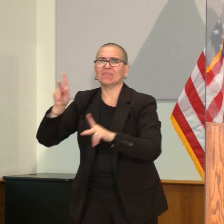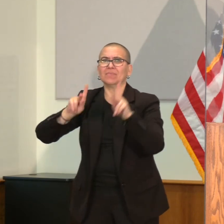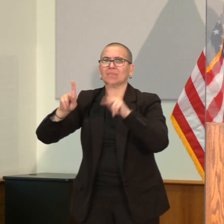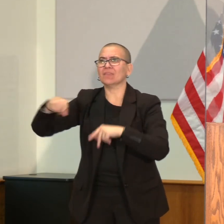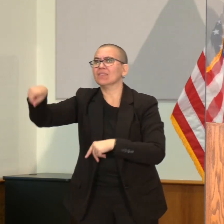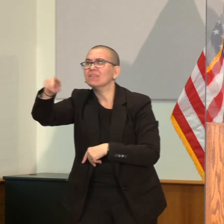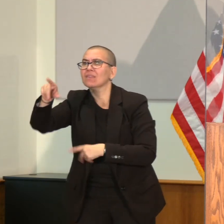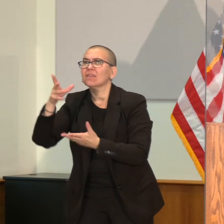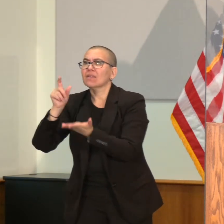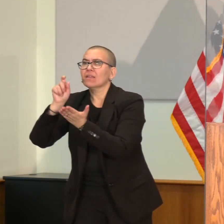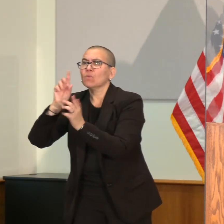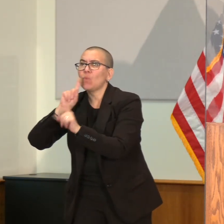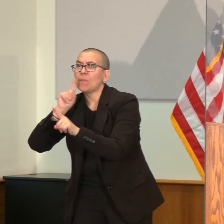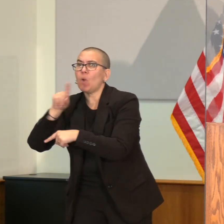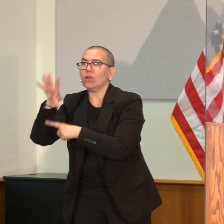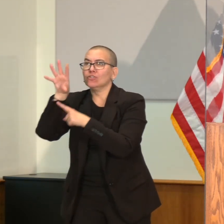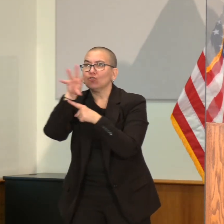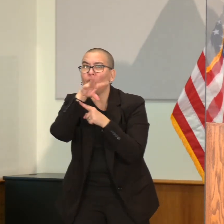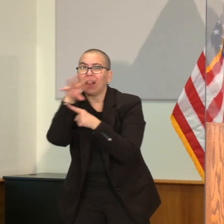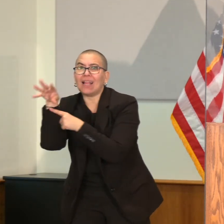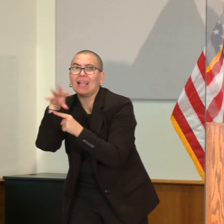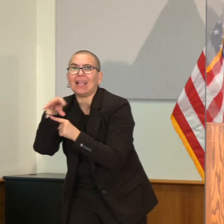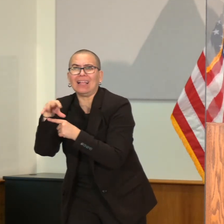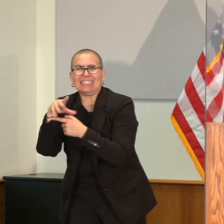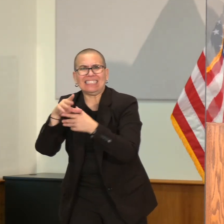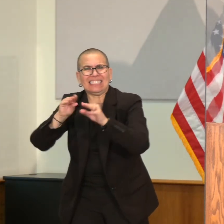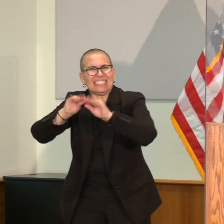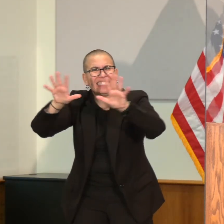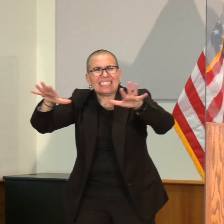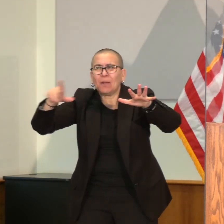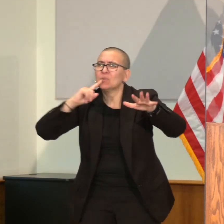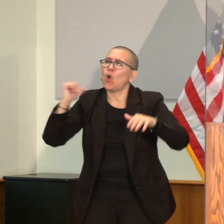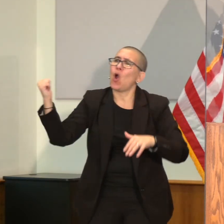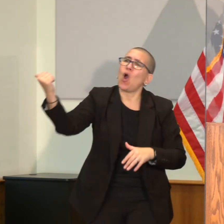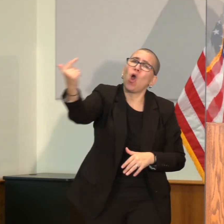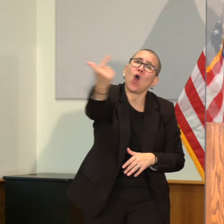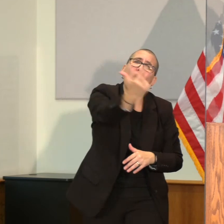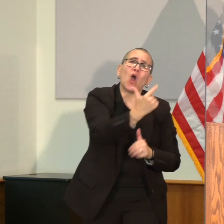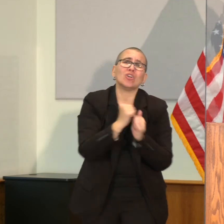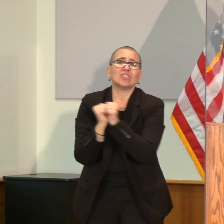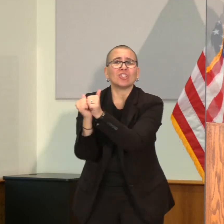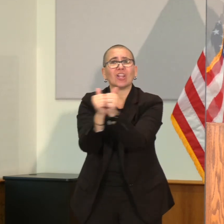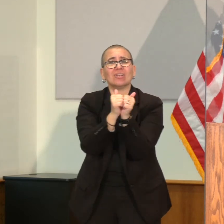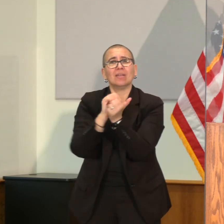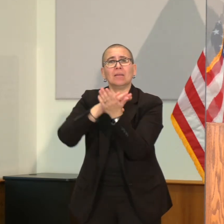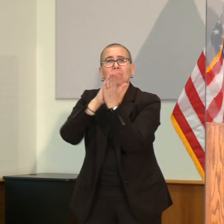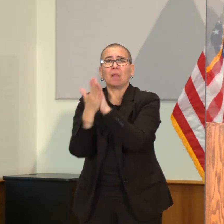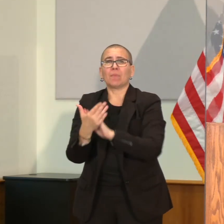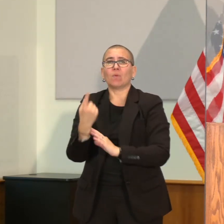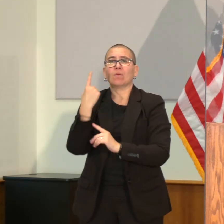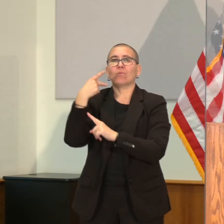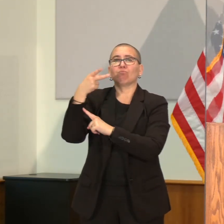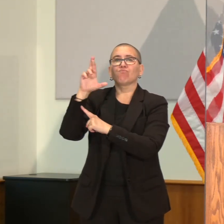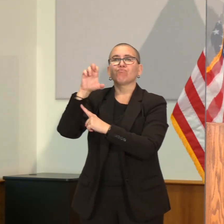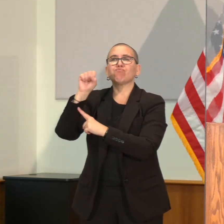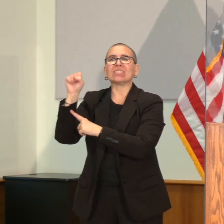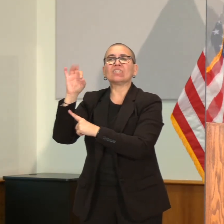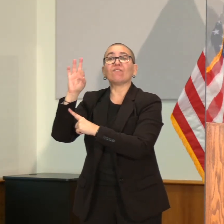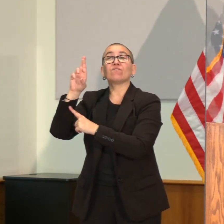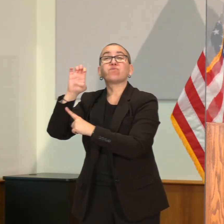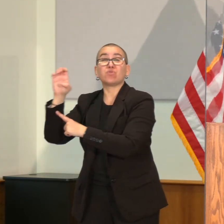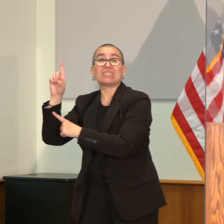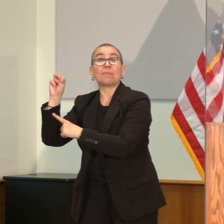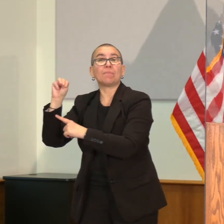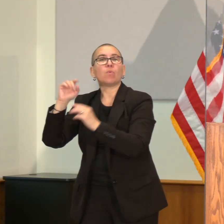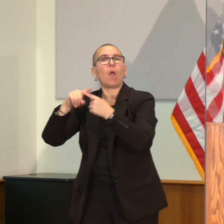things that will make that better so that Minnesota does become the place where press freedom and the ability to tell the stories around these important things